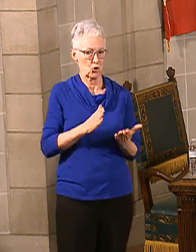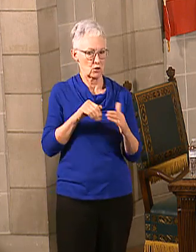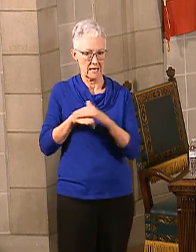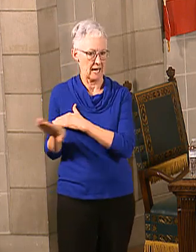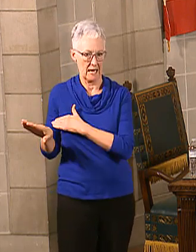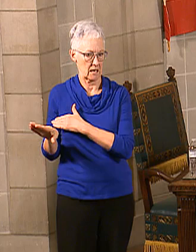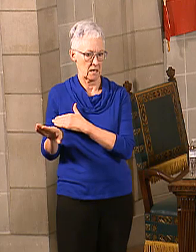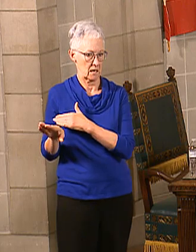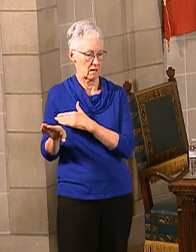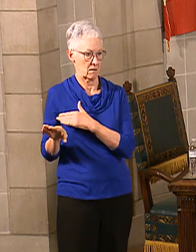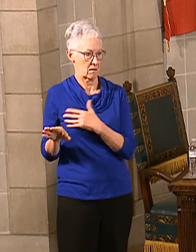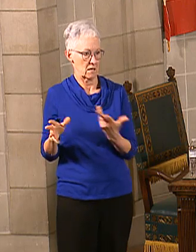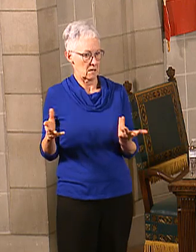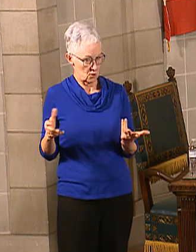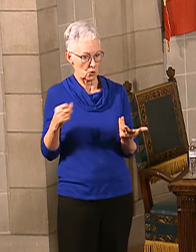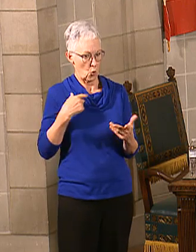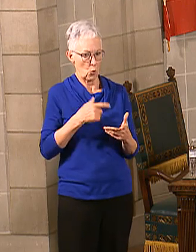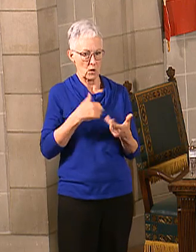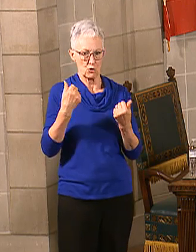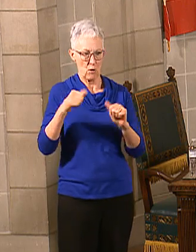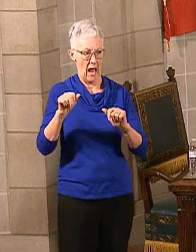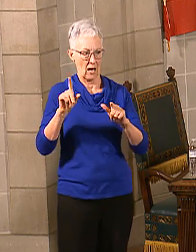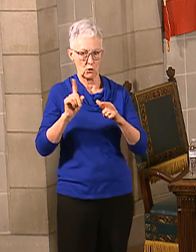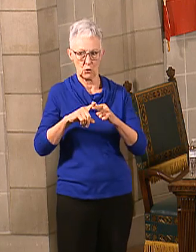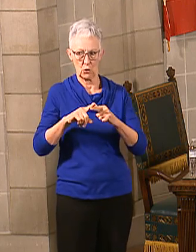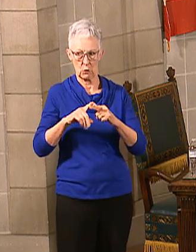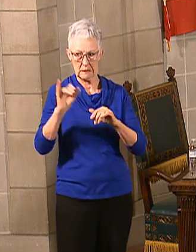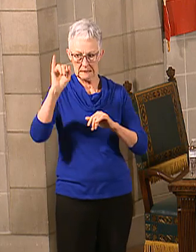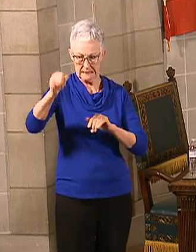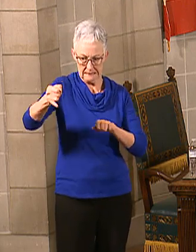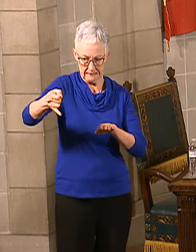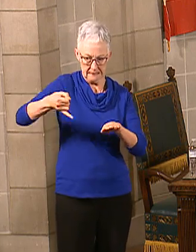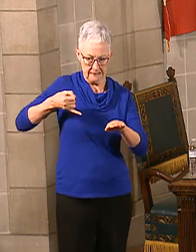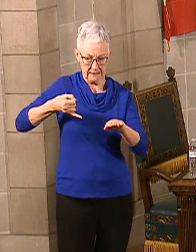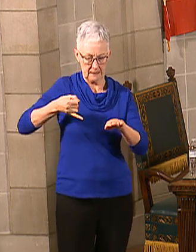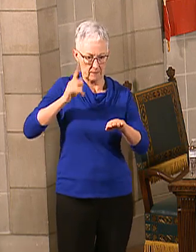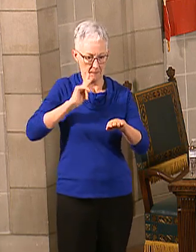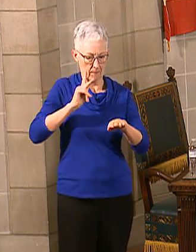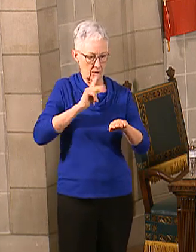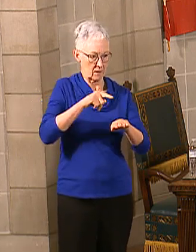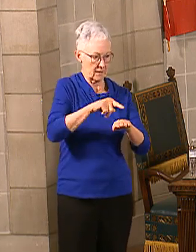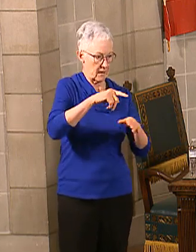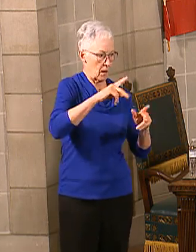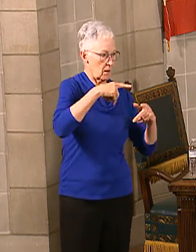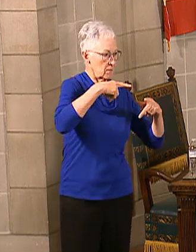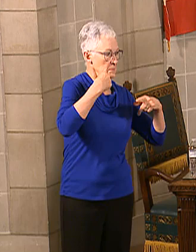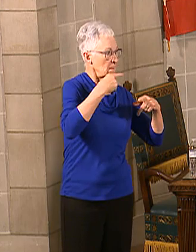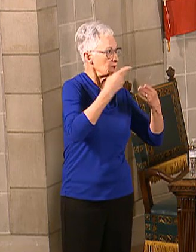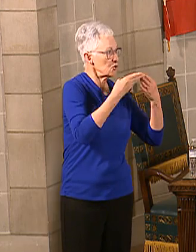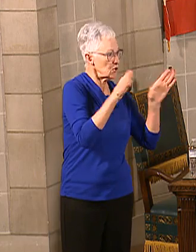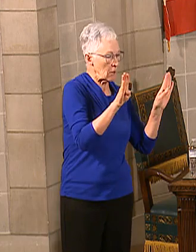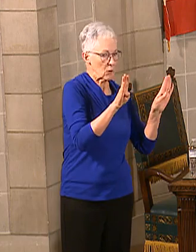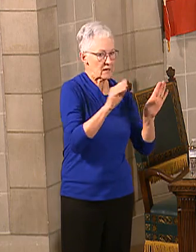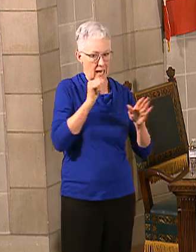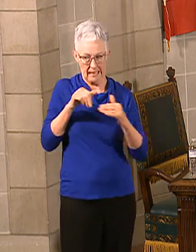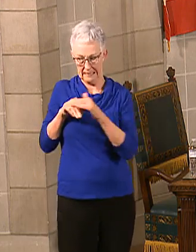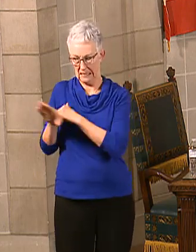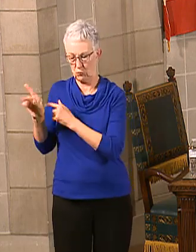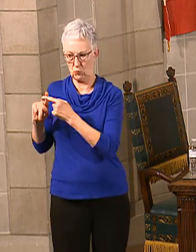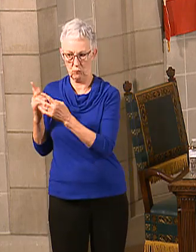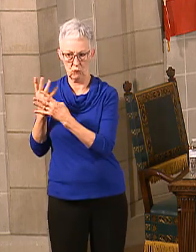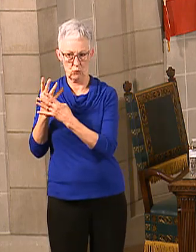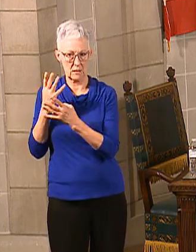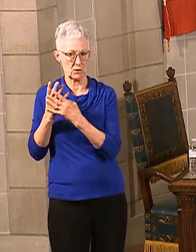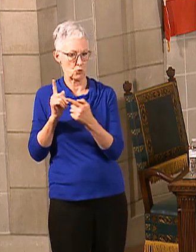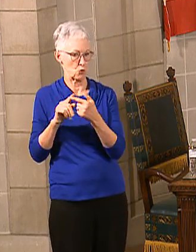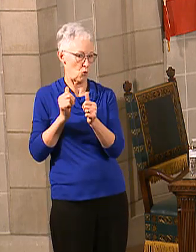but that's what we're doing, is really cutting off all that interaction for people coming in and reducing that opportunity for people to be able to spread that virus into